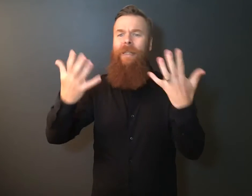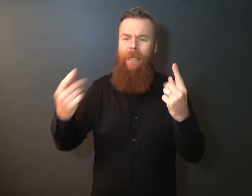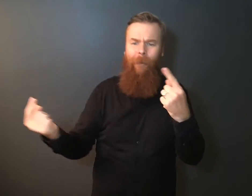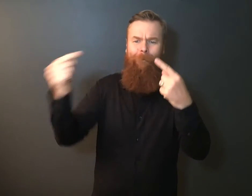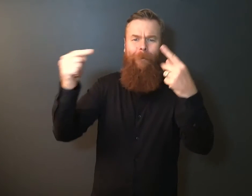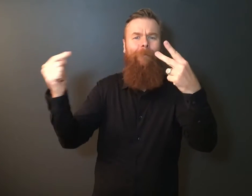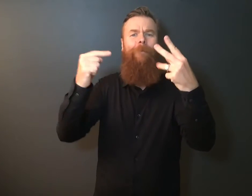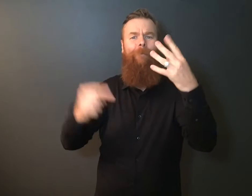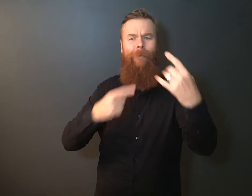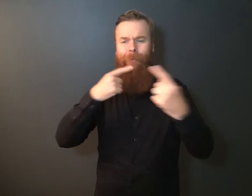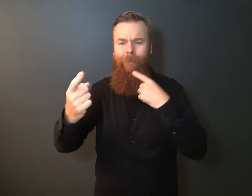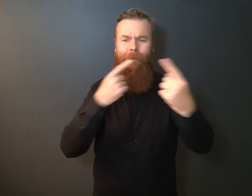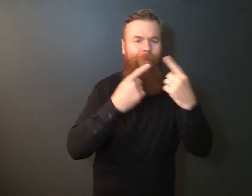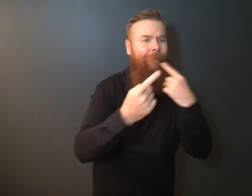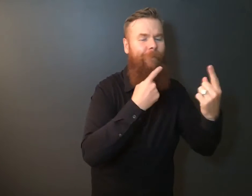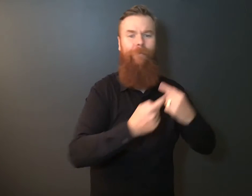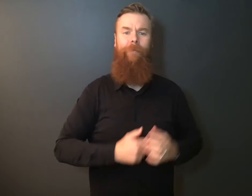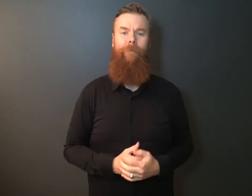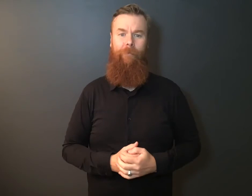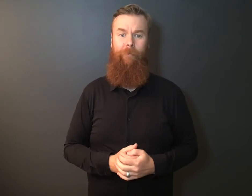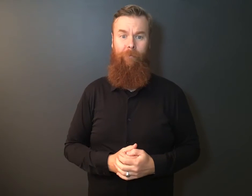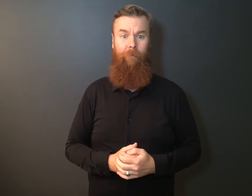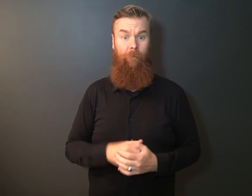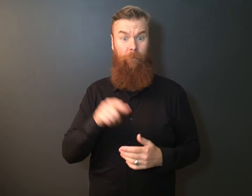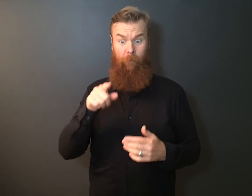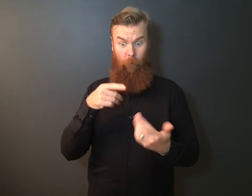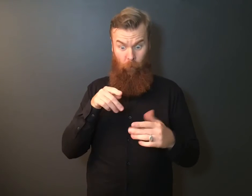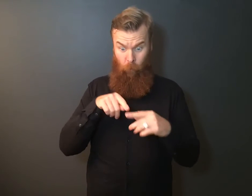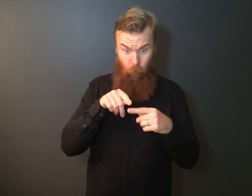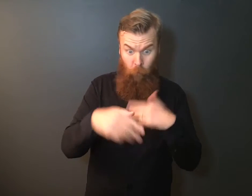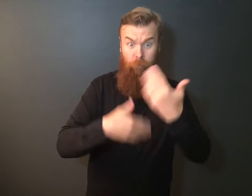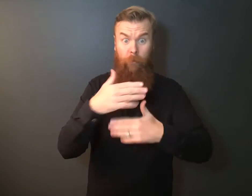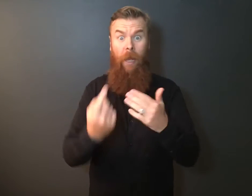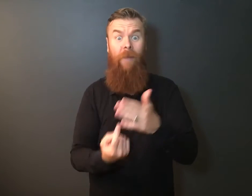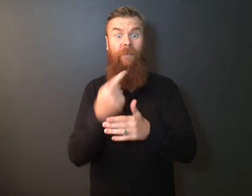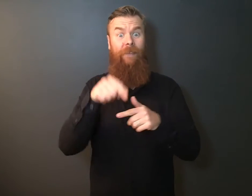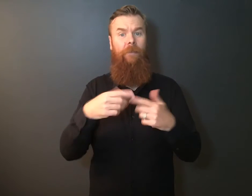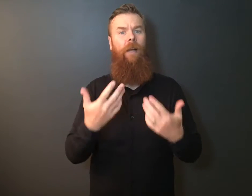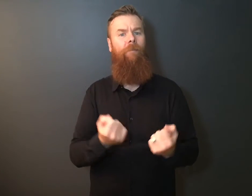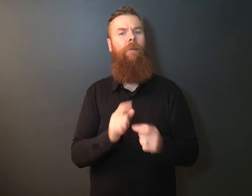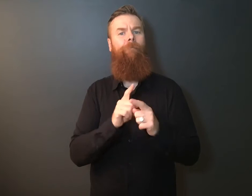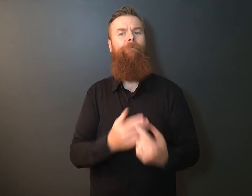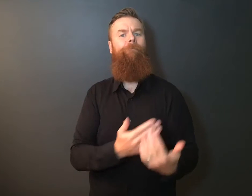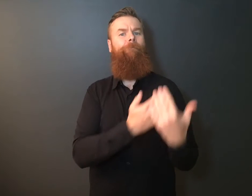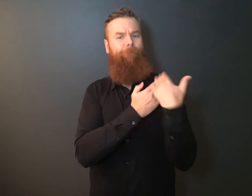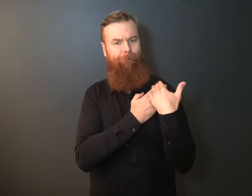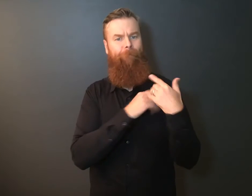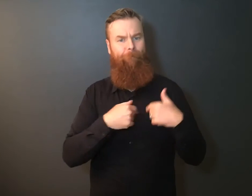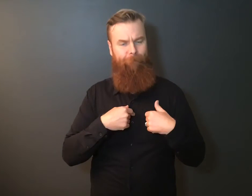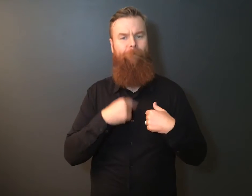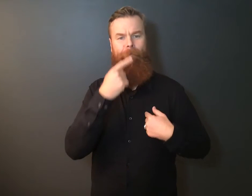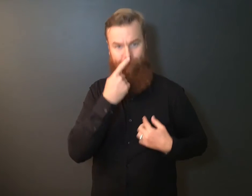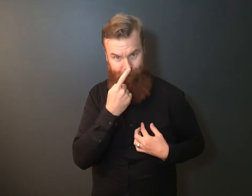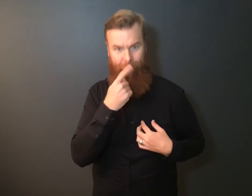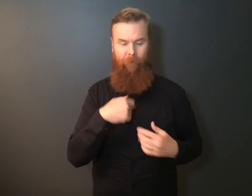have also been adopting the Charter for Change. It's a charter that was prepared